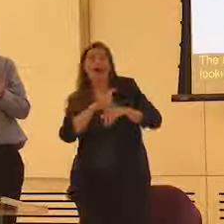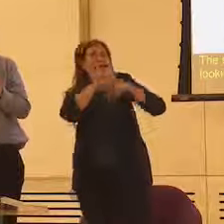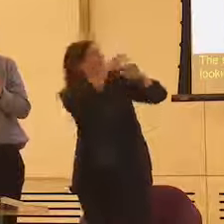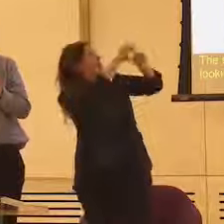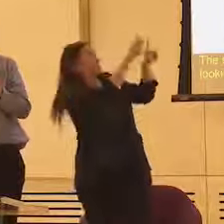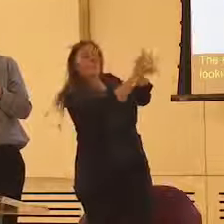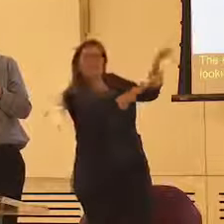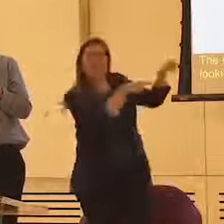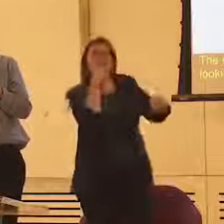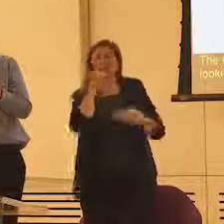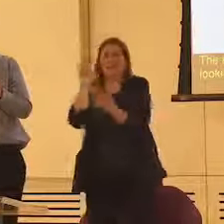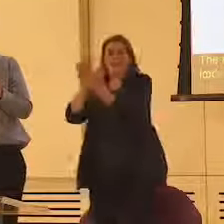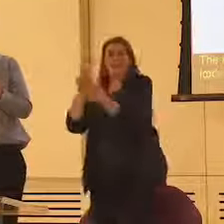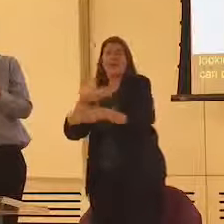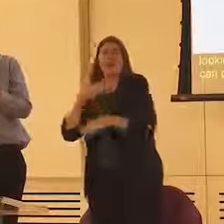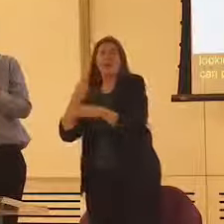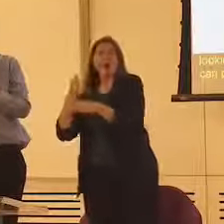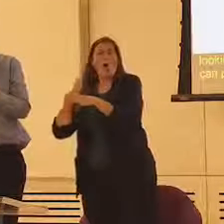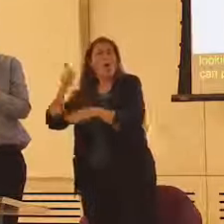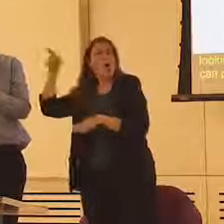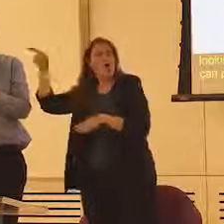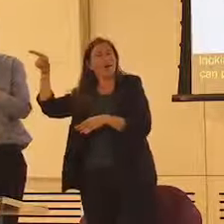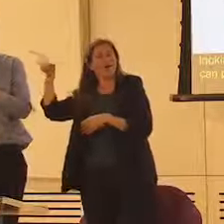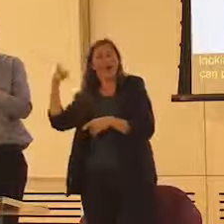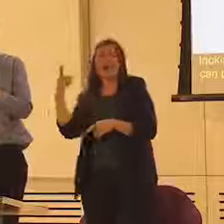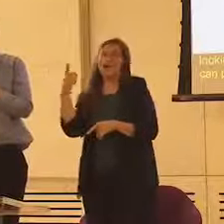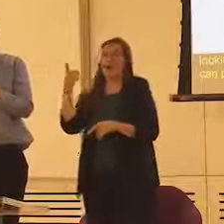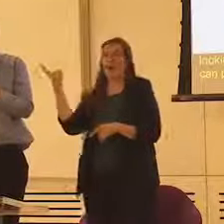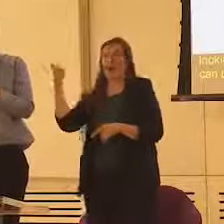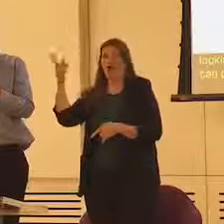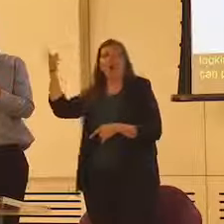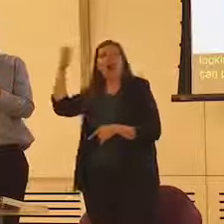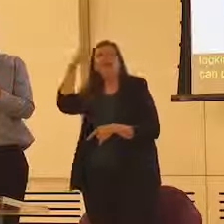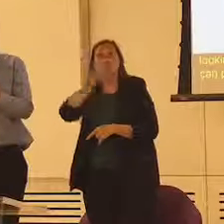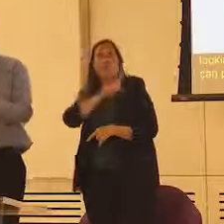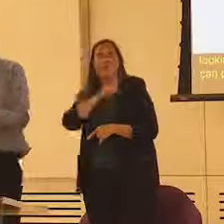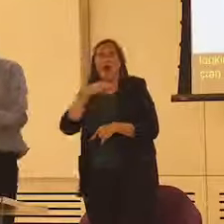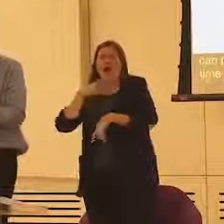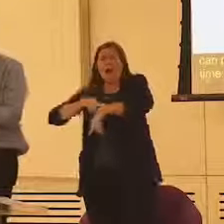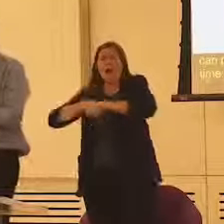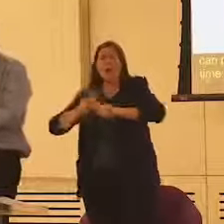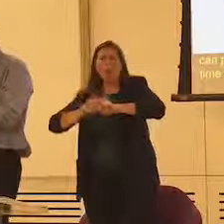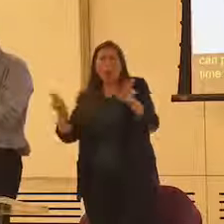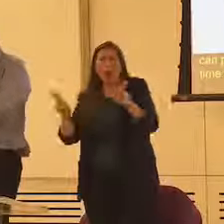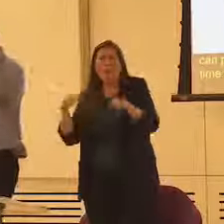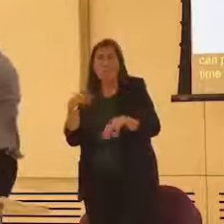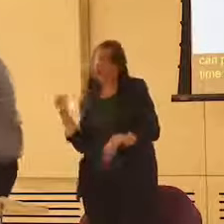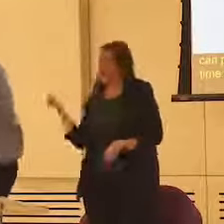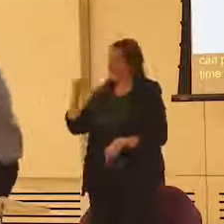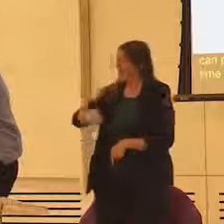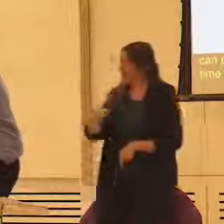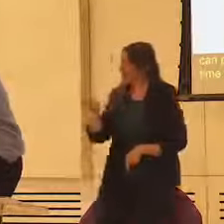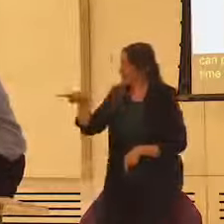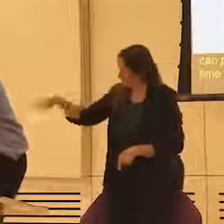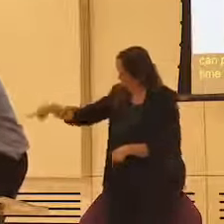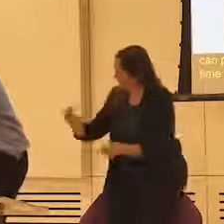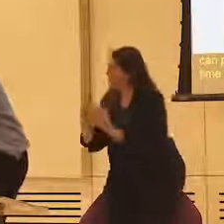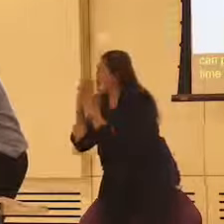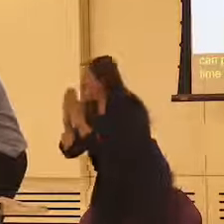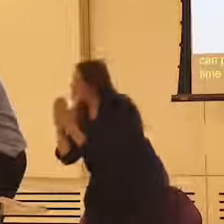work so that they could justify me taking time off to come and talk to you. So there's a phone for that. I will